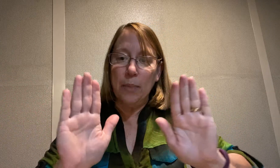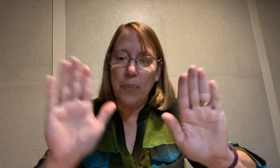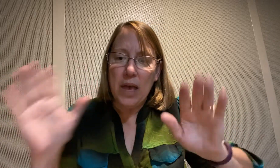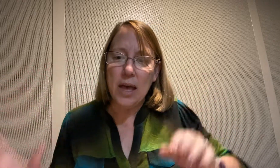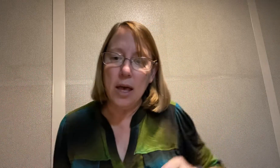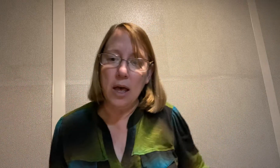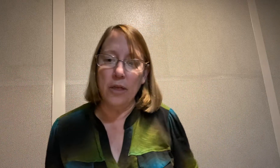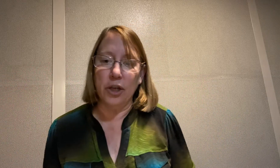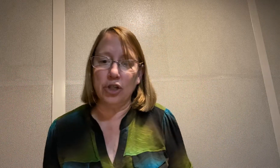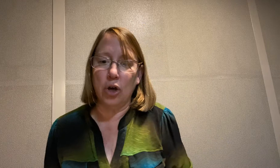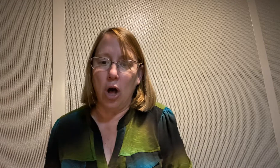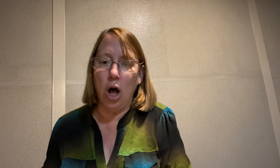sweeping the